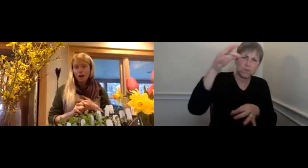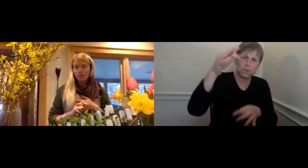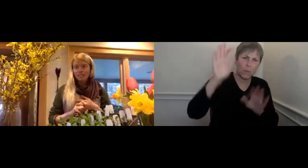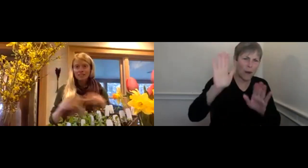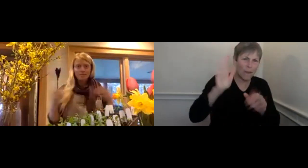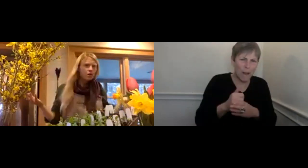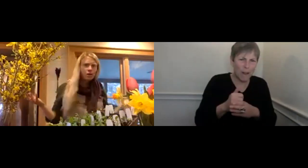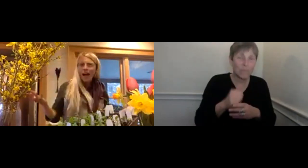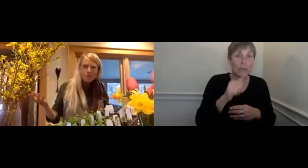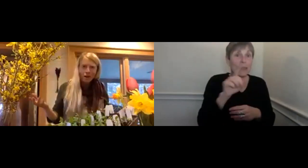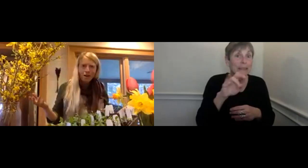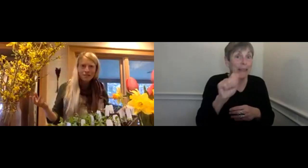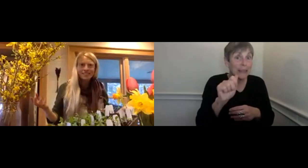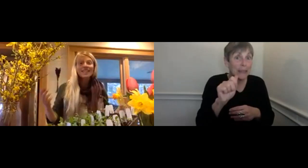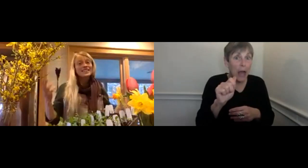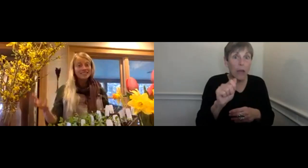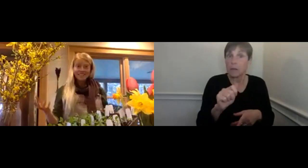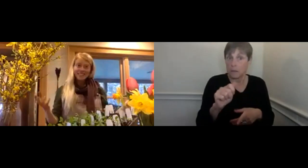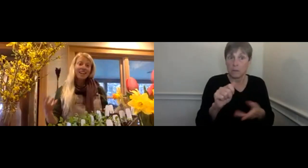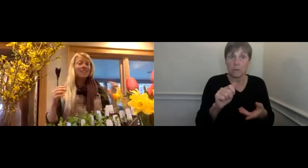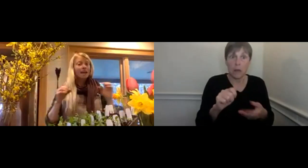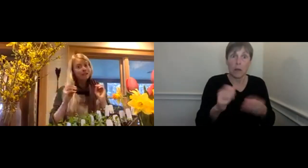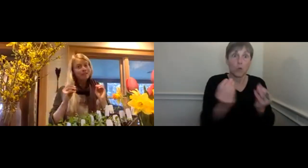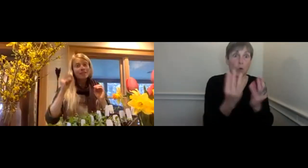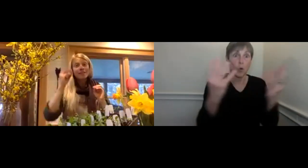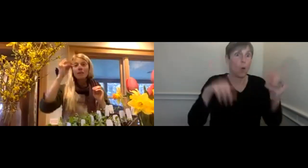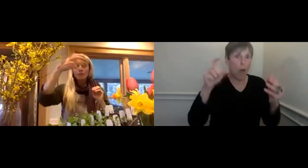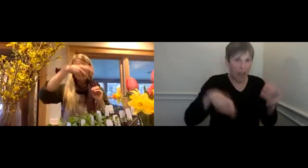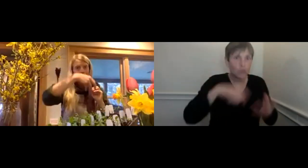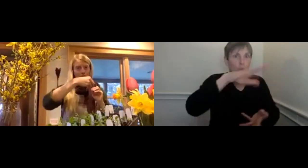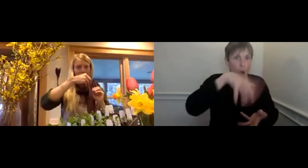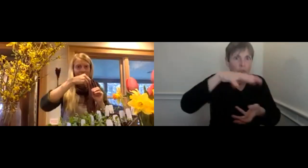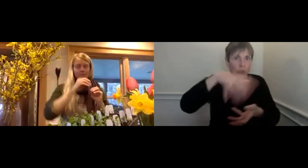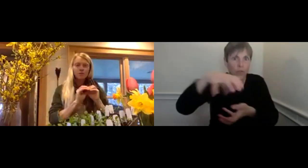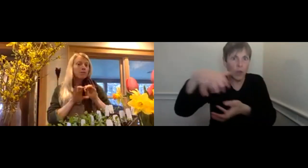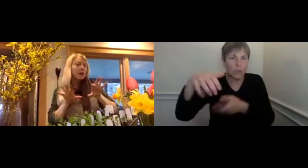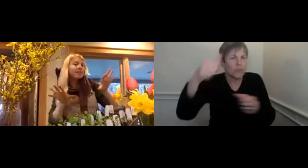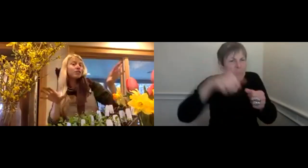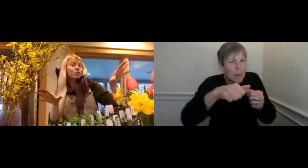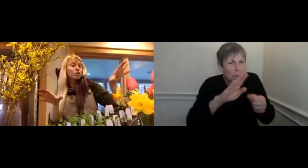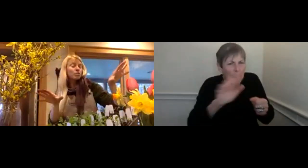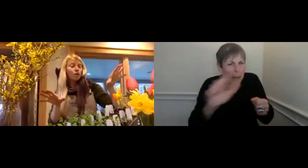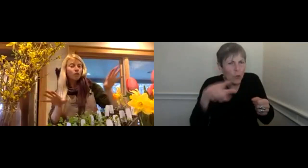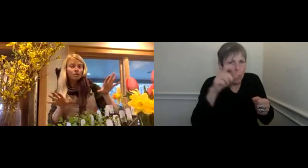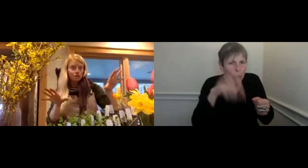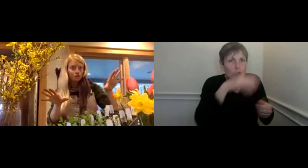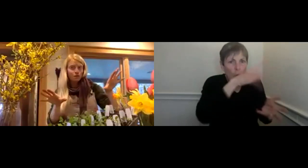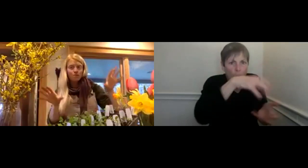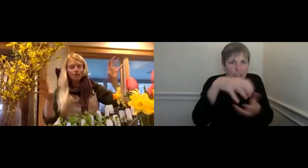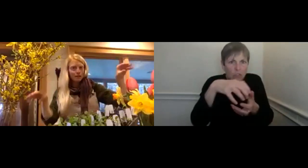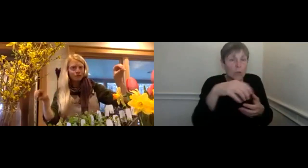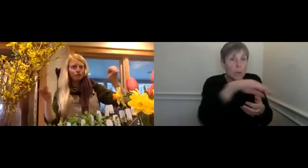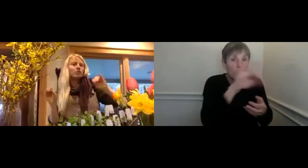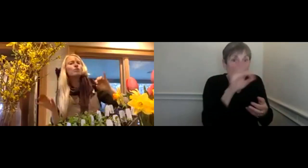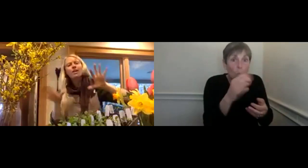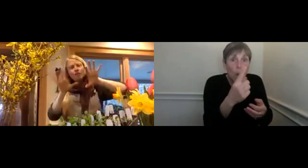you harvest, the more you'll have to harvest. Just like that basil, when you pinch back that apical bud, then two more will start to grow.